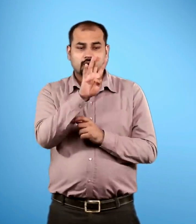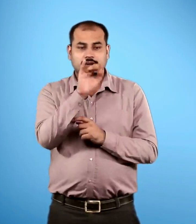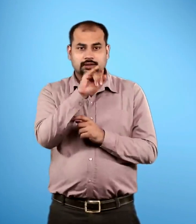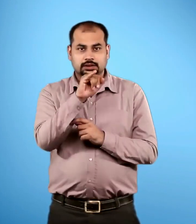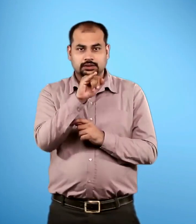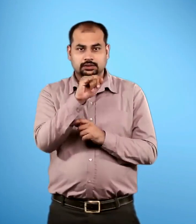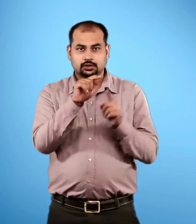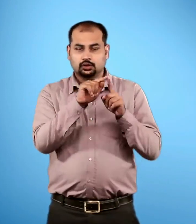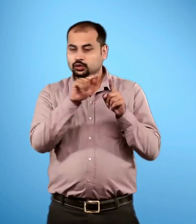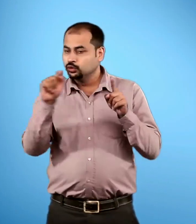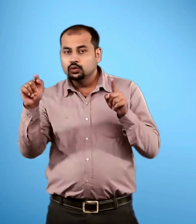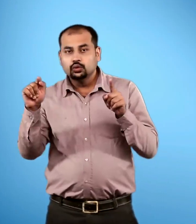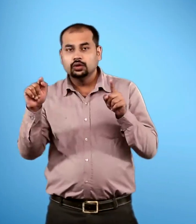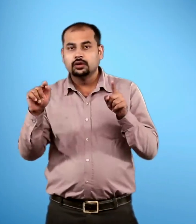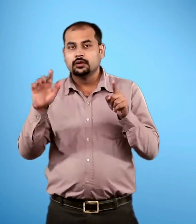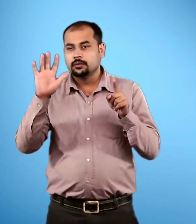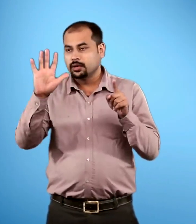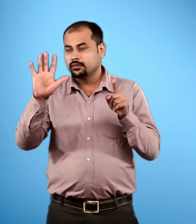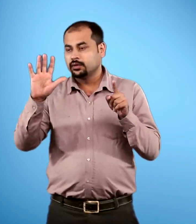from 46 to 54.